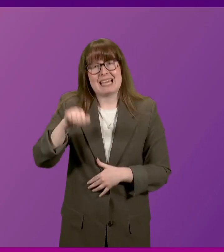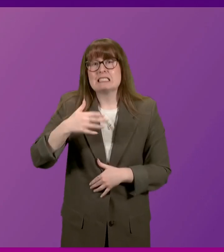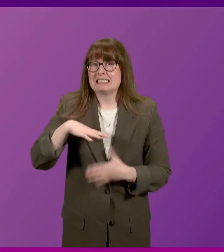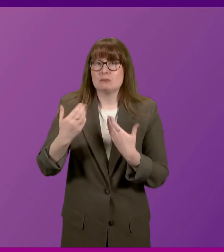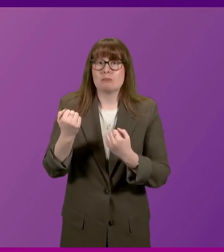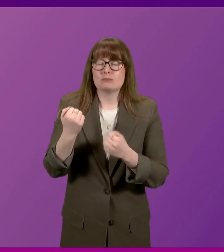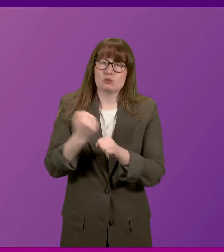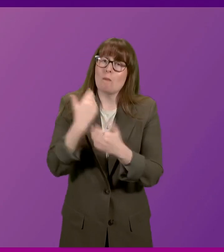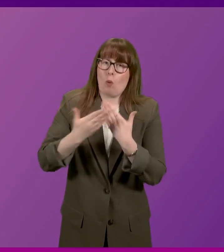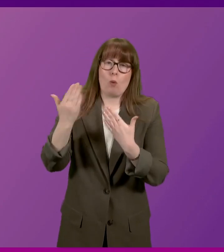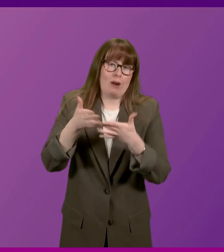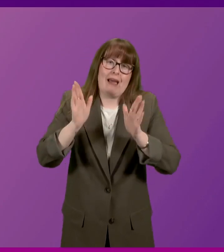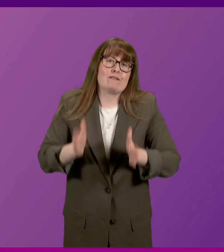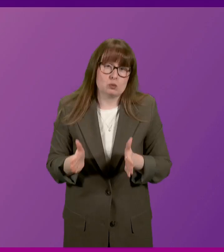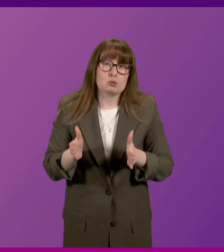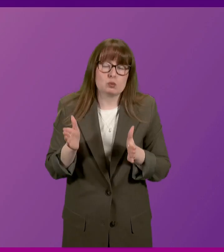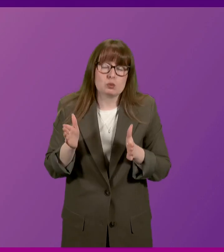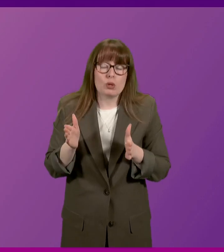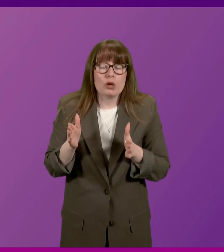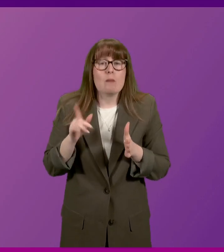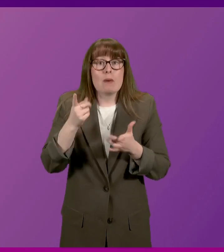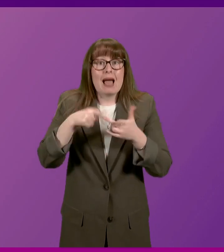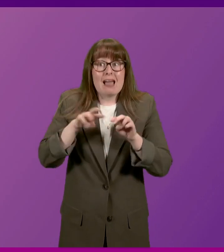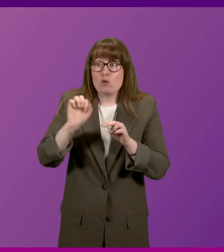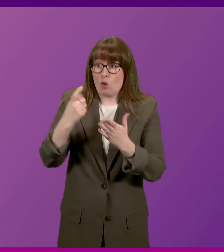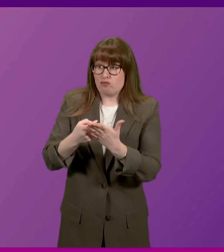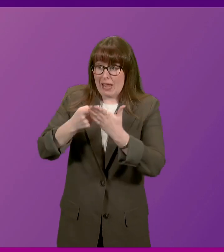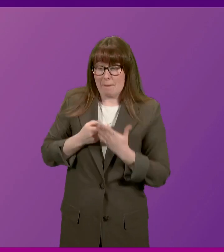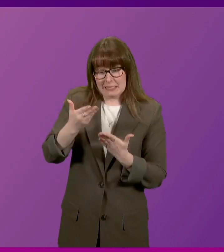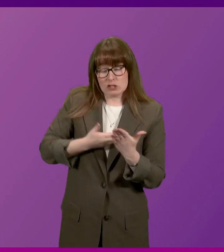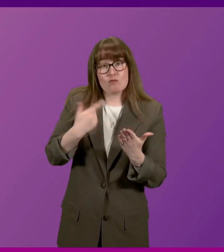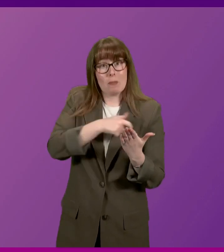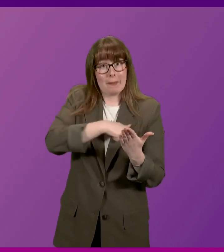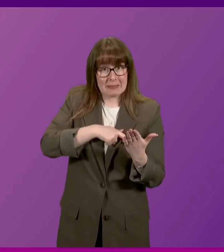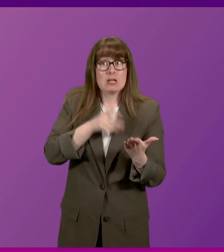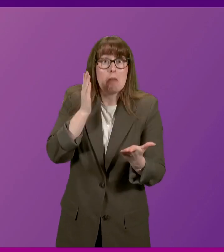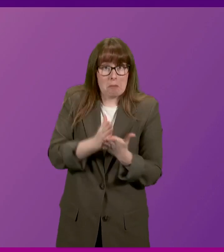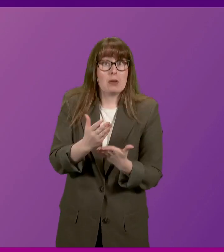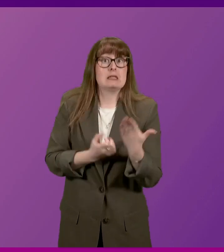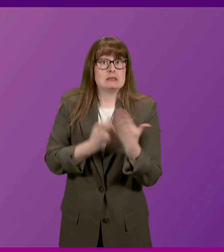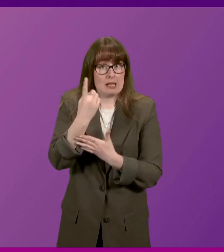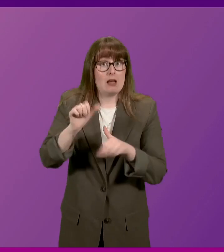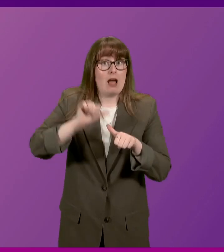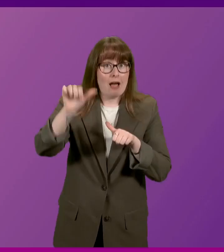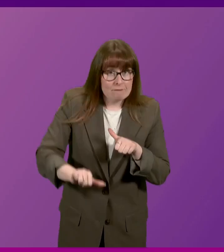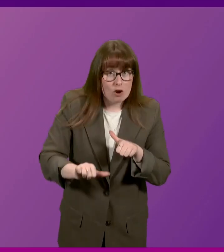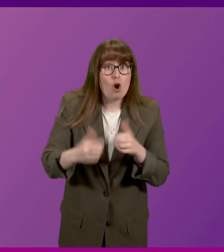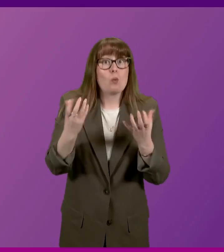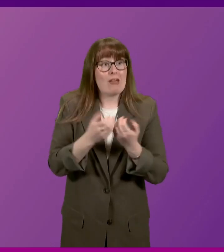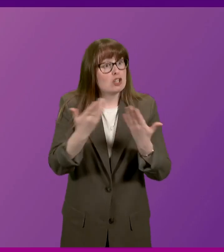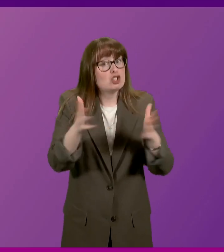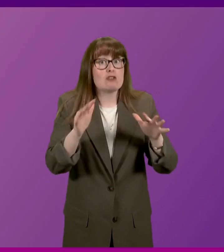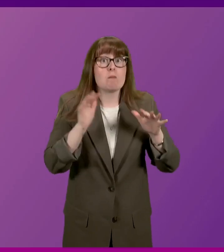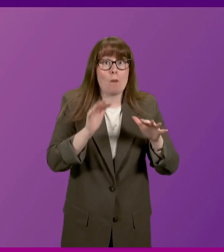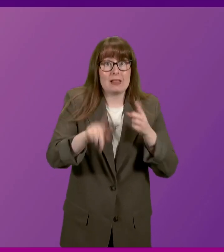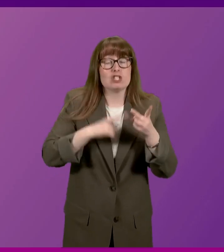prevention work, but there's a lot of, if some of your recommendations from the committee were taken forward more with the general population and